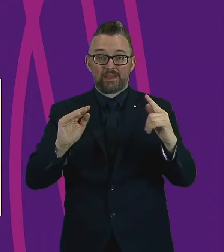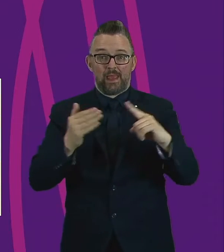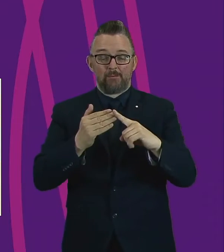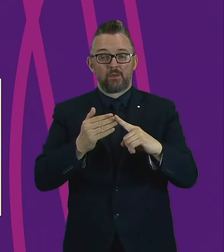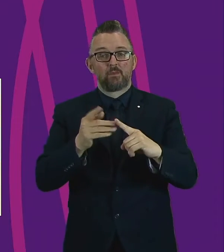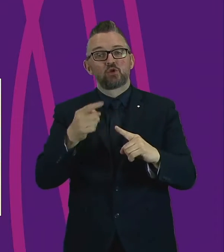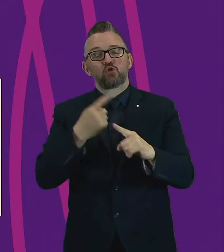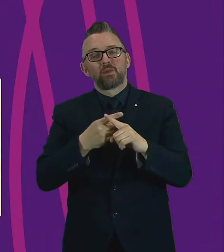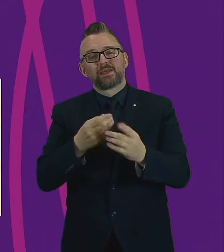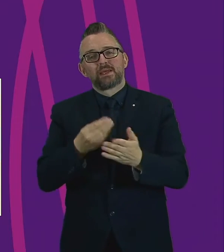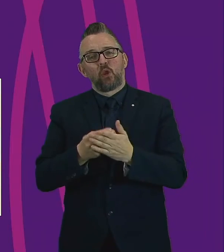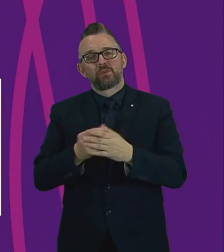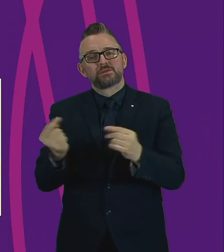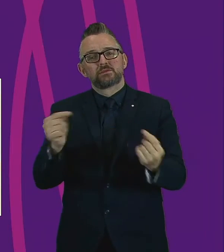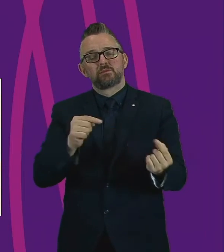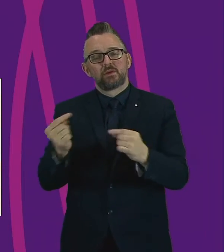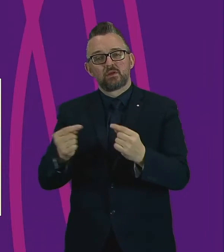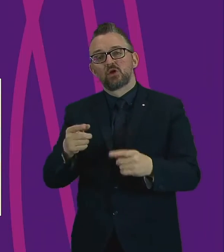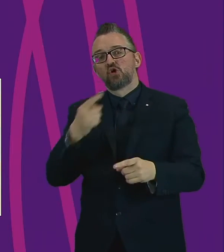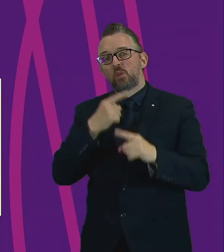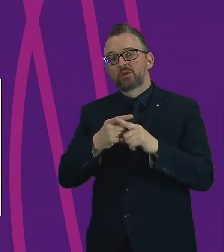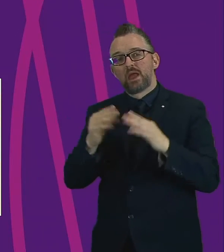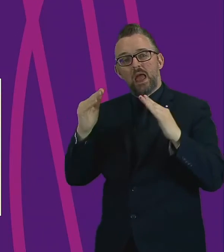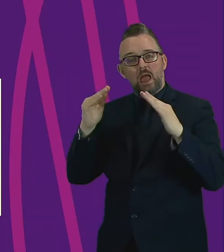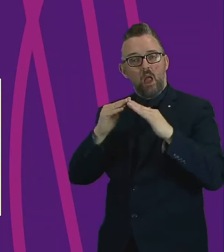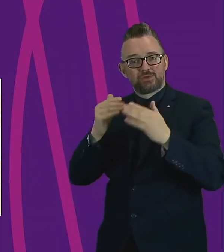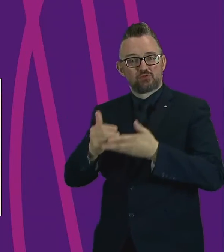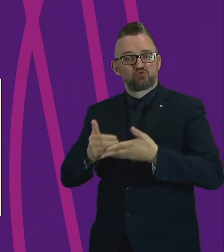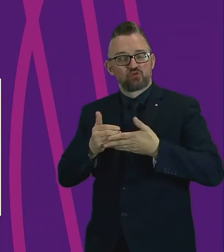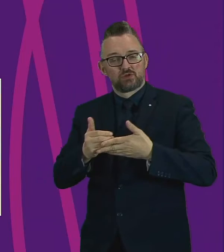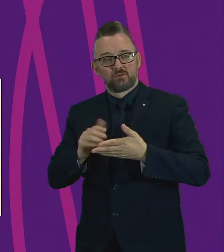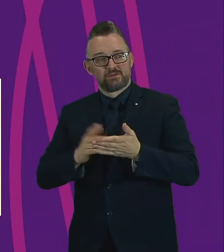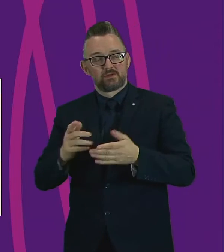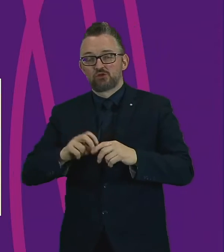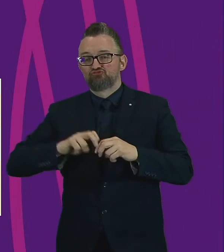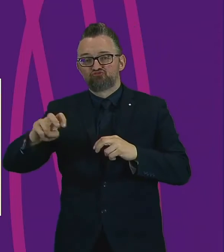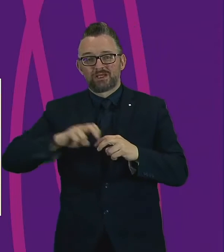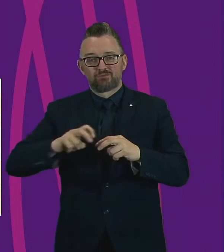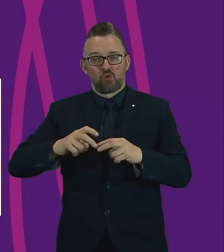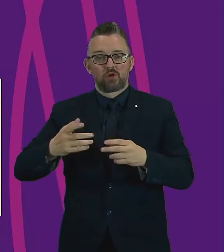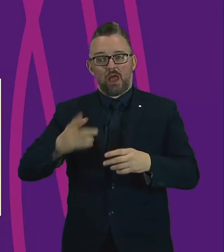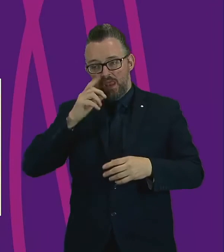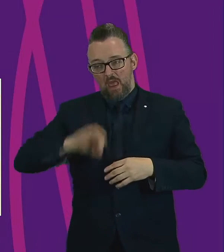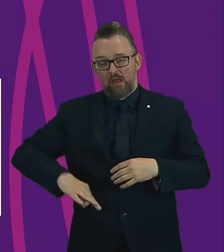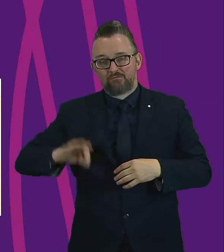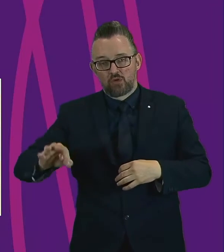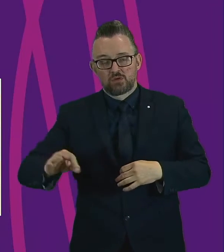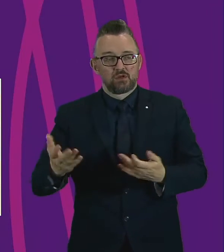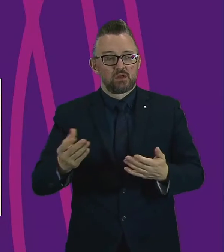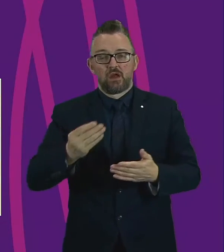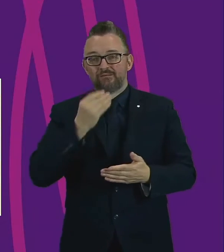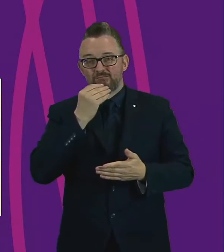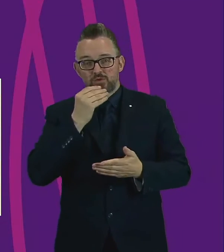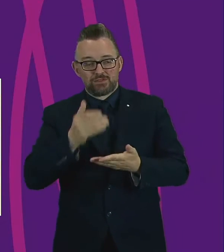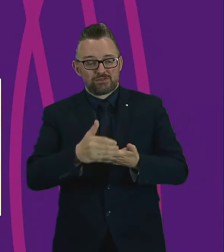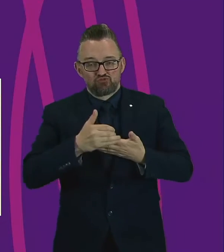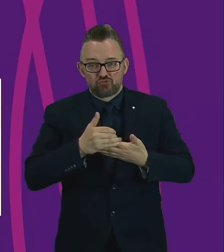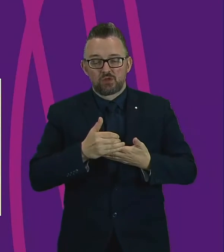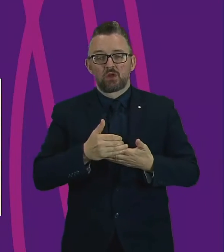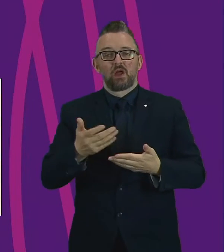economic debate, that does mean security of housing. It means affordable transport, reliable infrastructure, energy and food security, and a clean